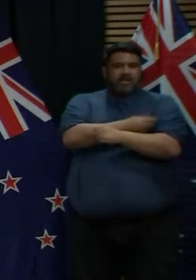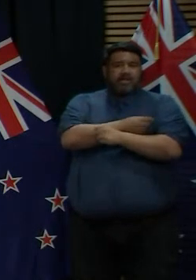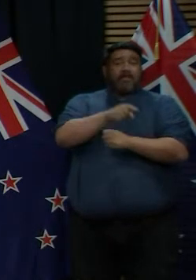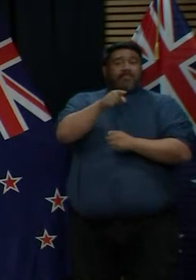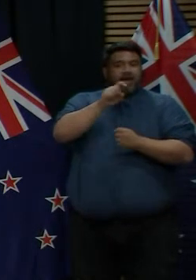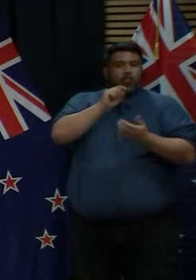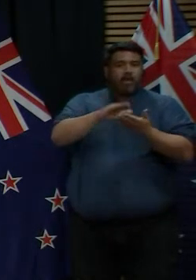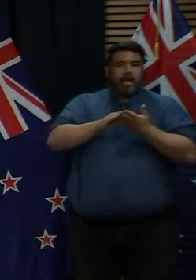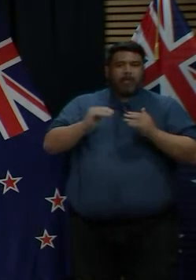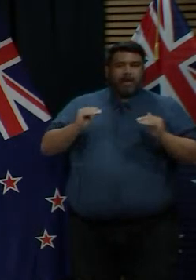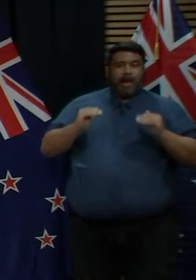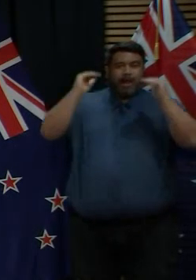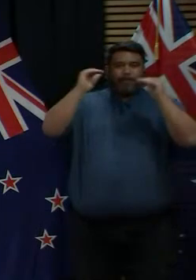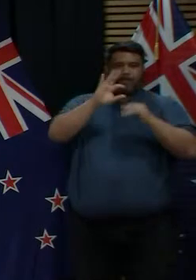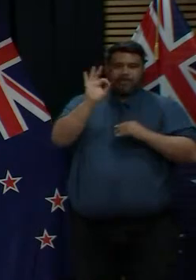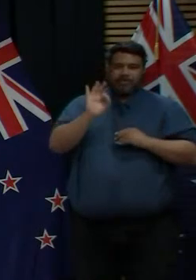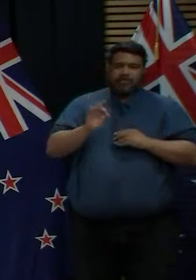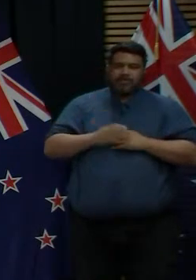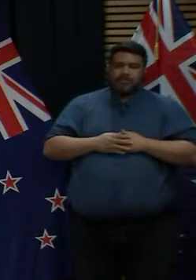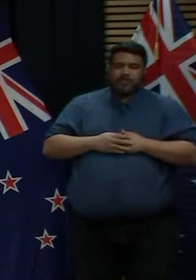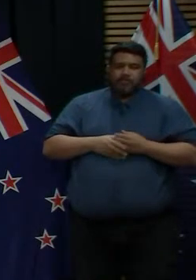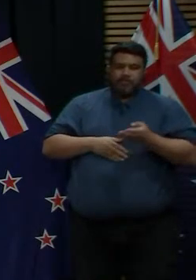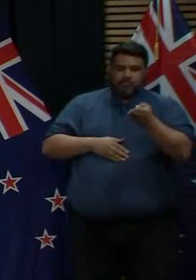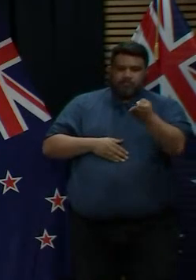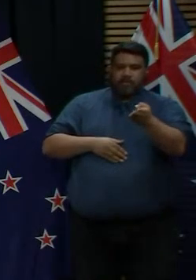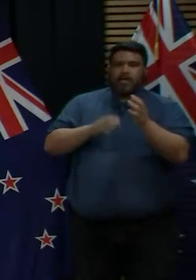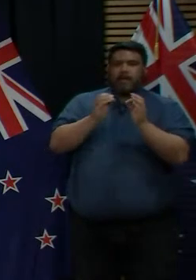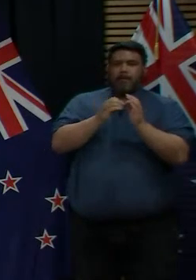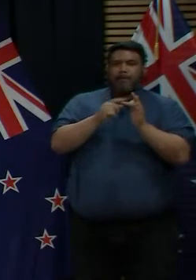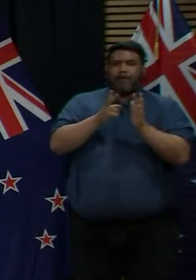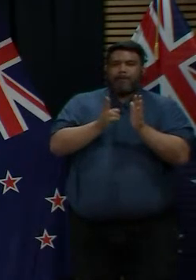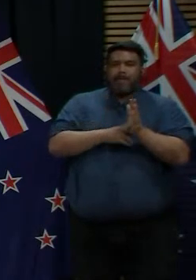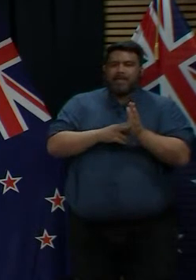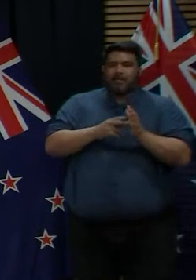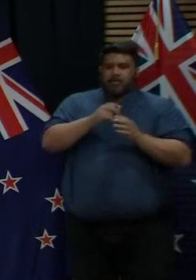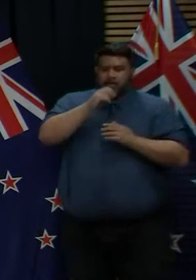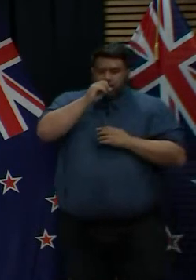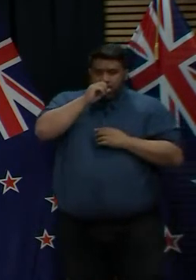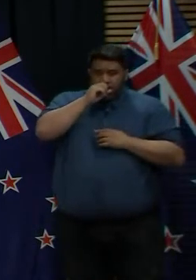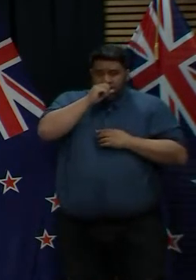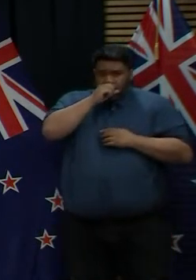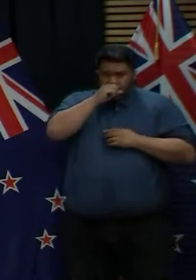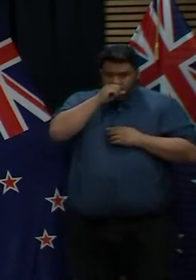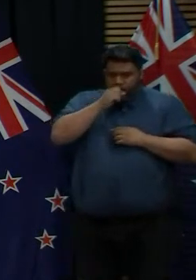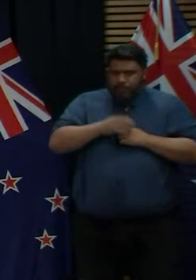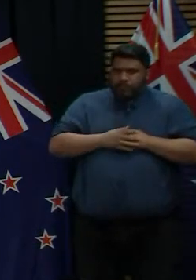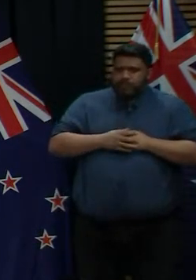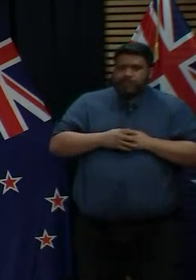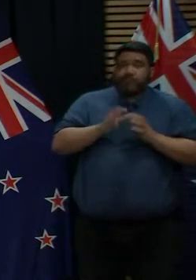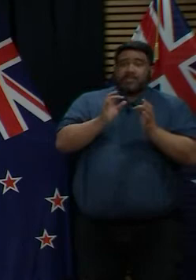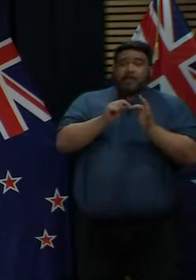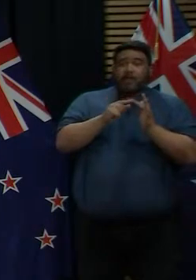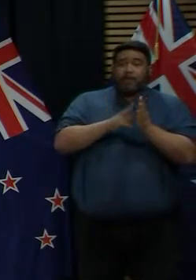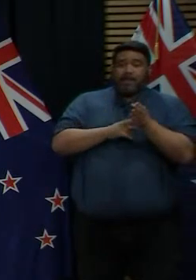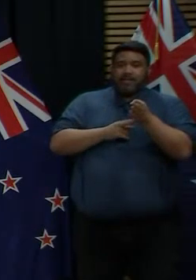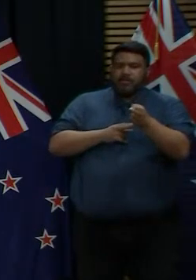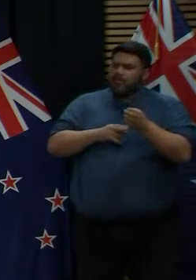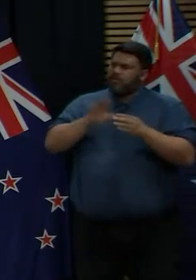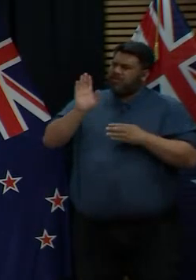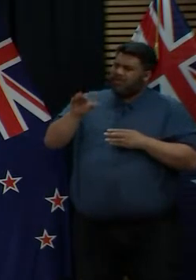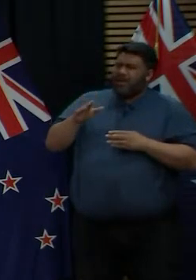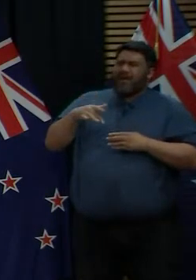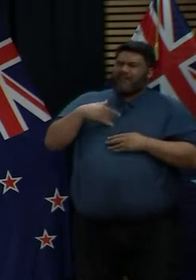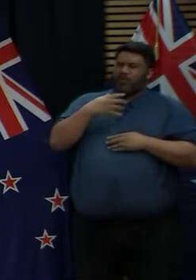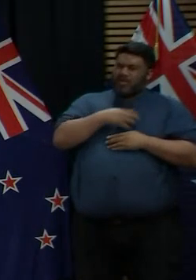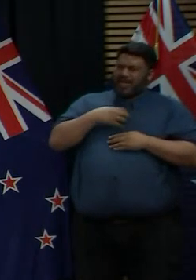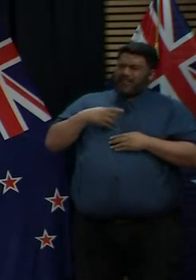Ben. That was actually going to be my question, because it seems like the government could be doing totally fine. It seems like the government could be doing so